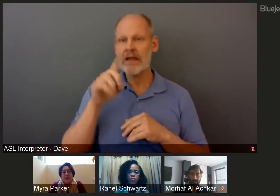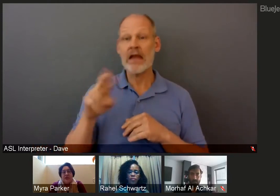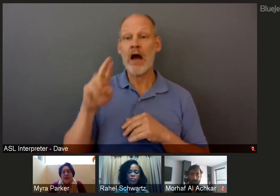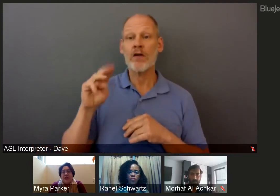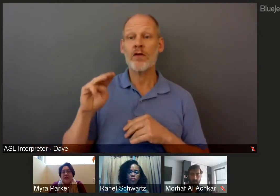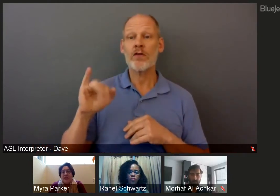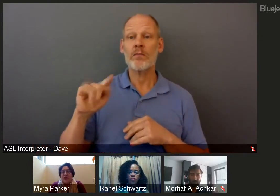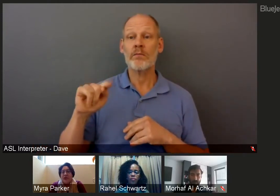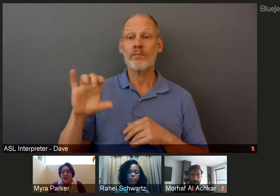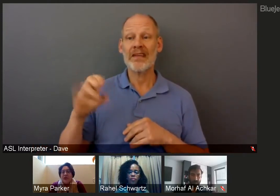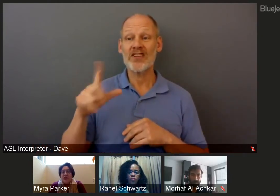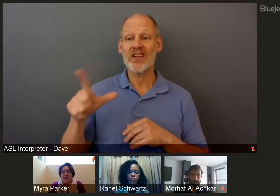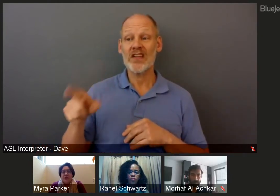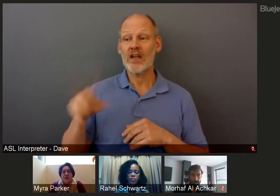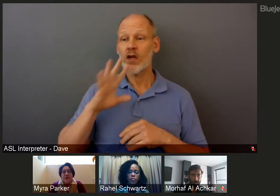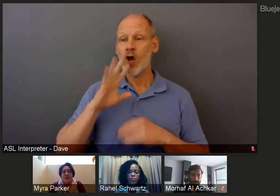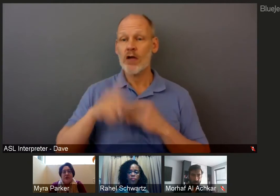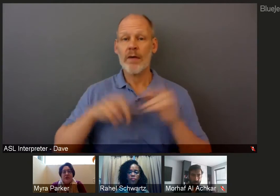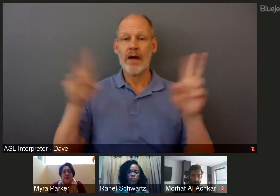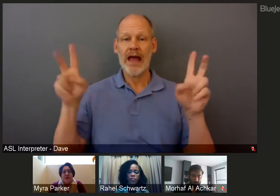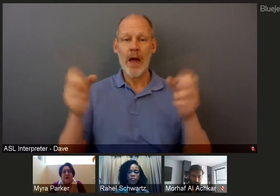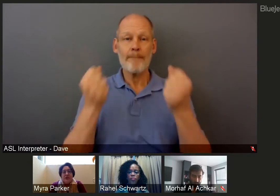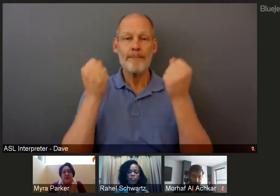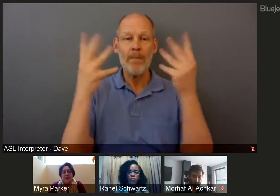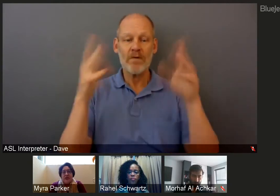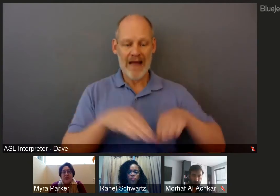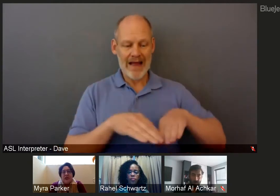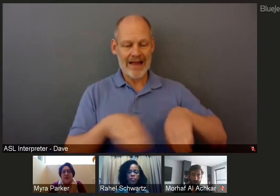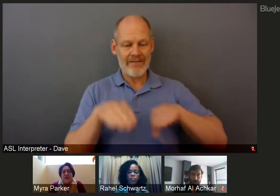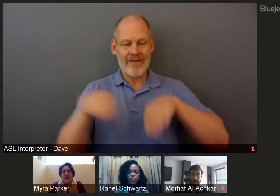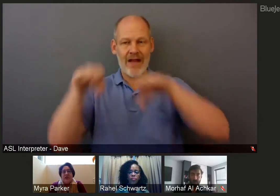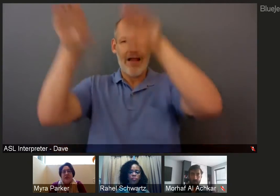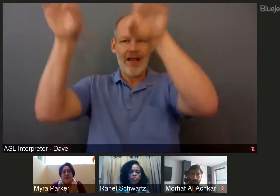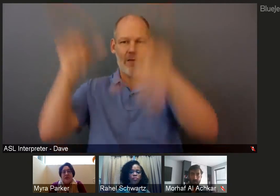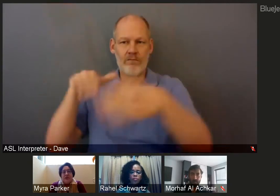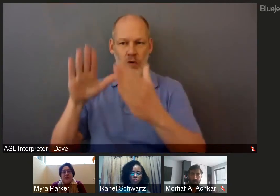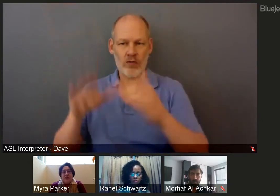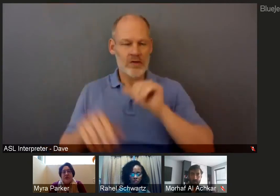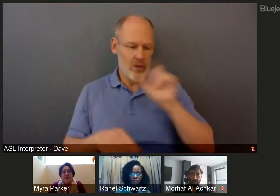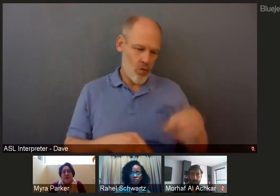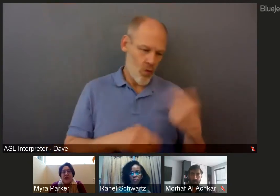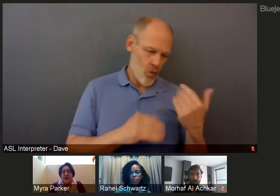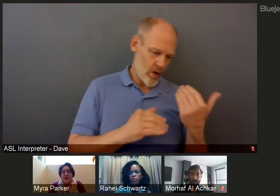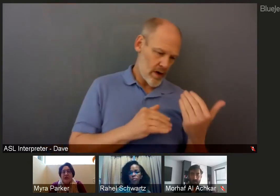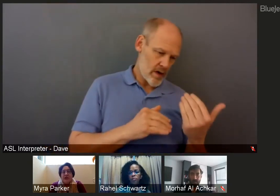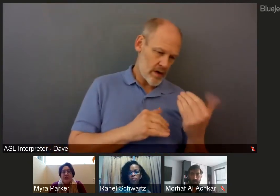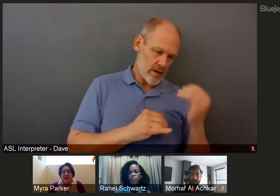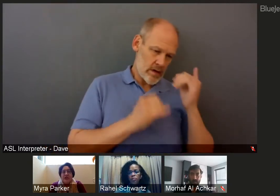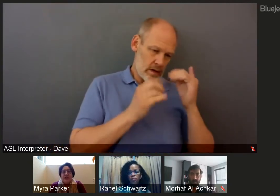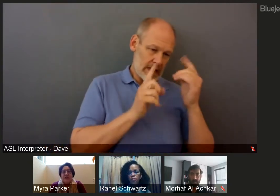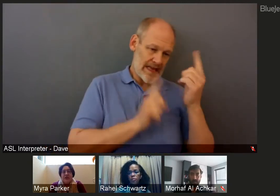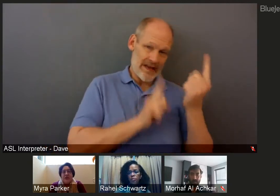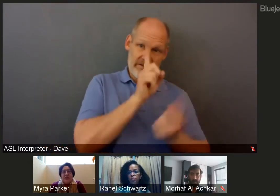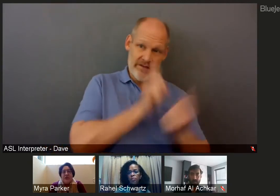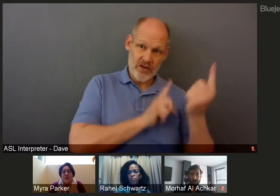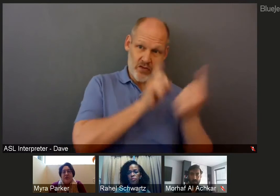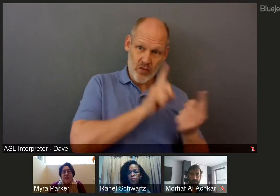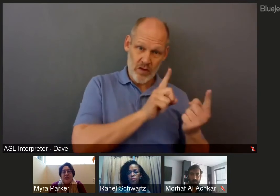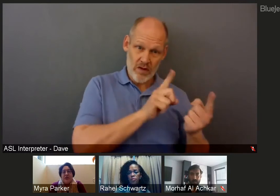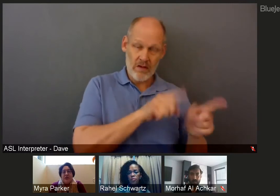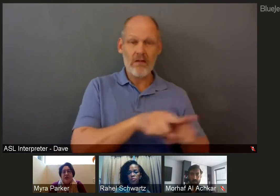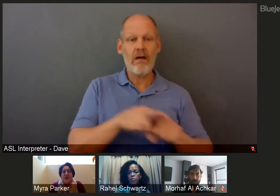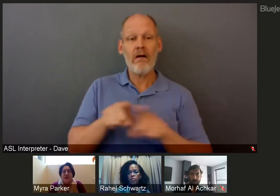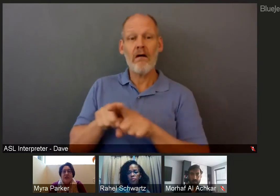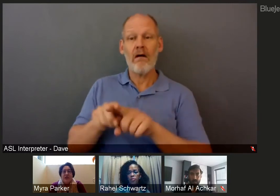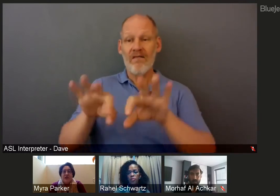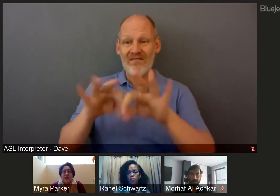a multi-level approach, so it's not just at the individual level. There's also a need for providers to understand and families to